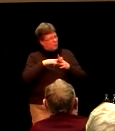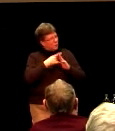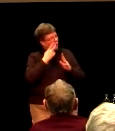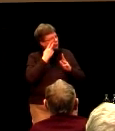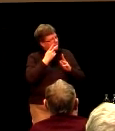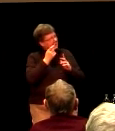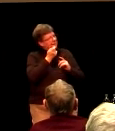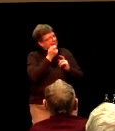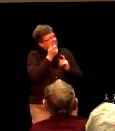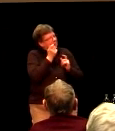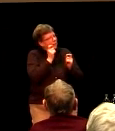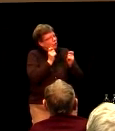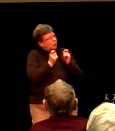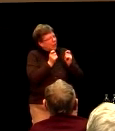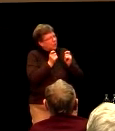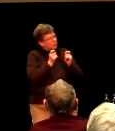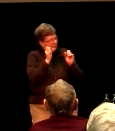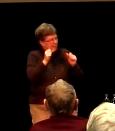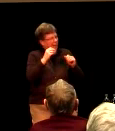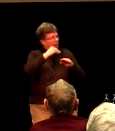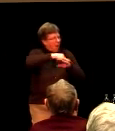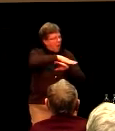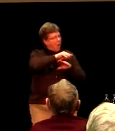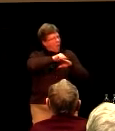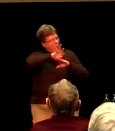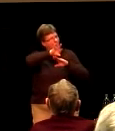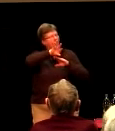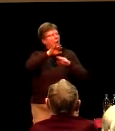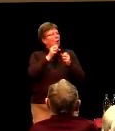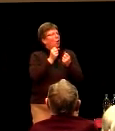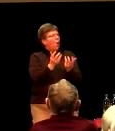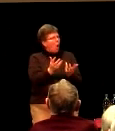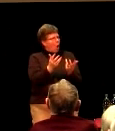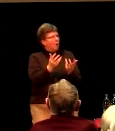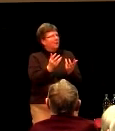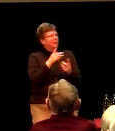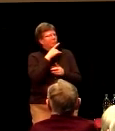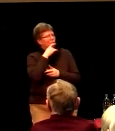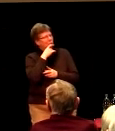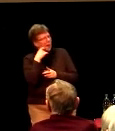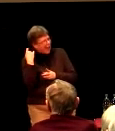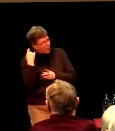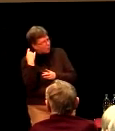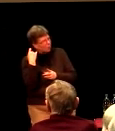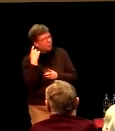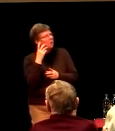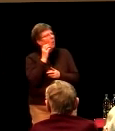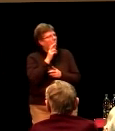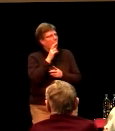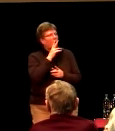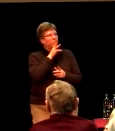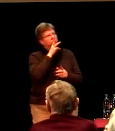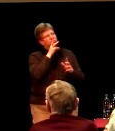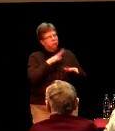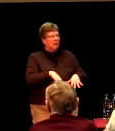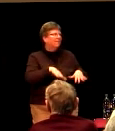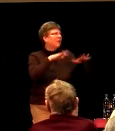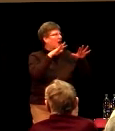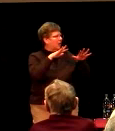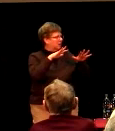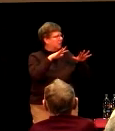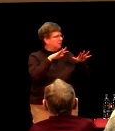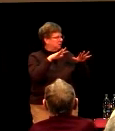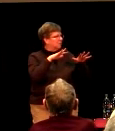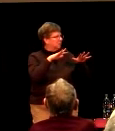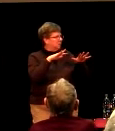subtle changes in them can interact and cause this drought or flood, depending on where